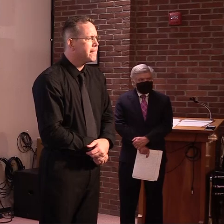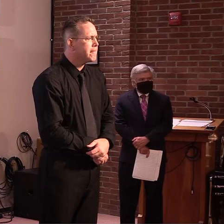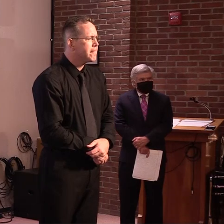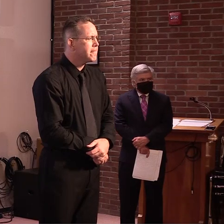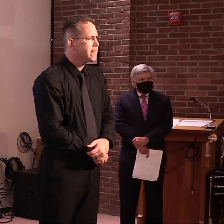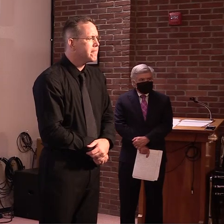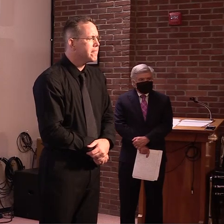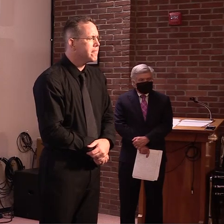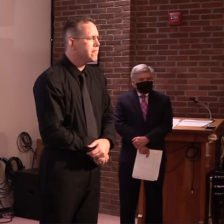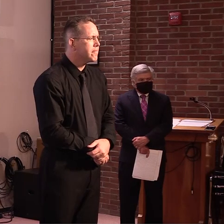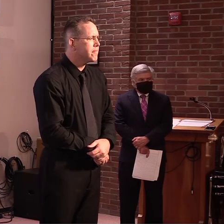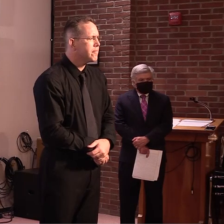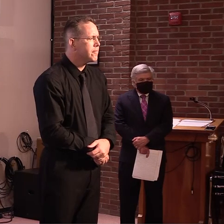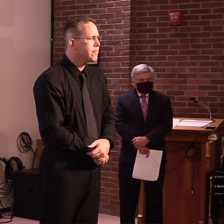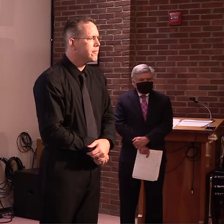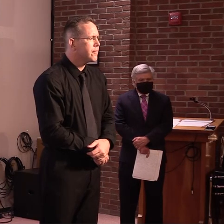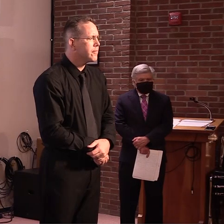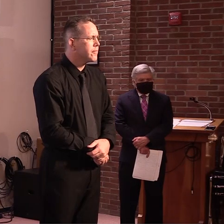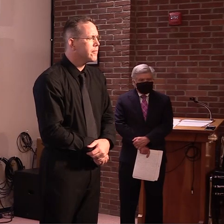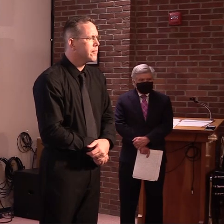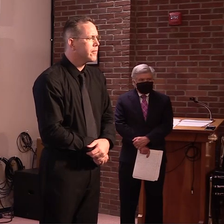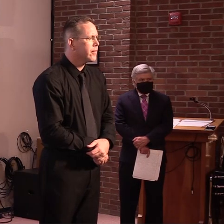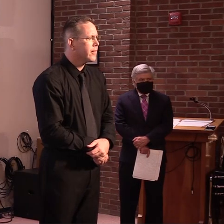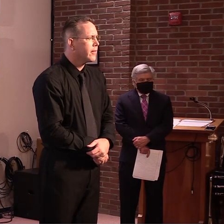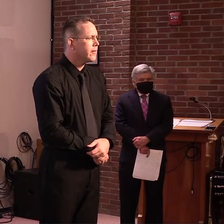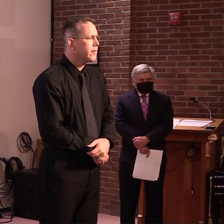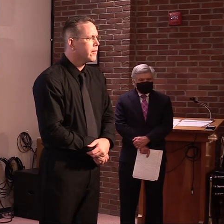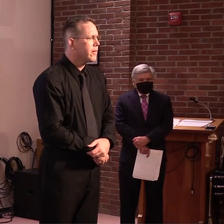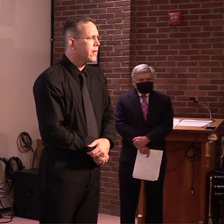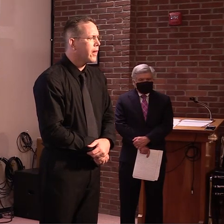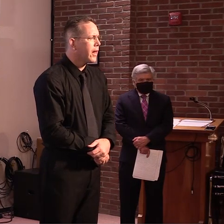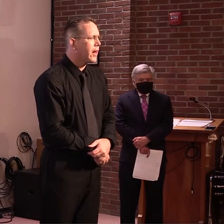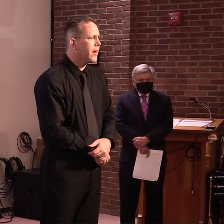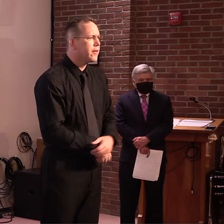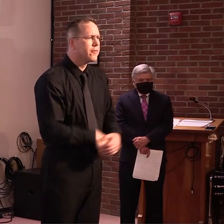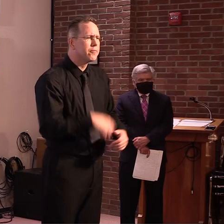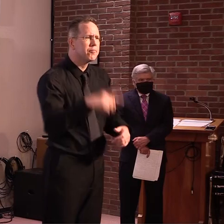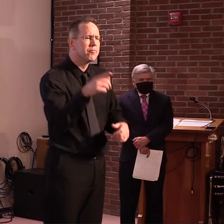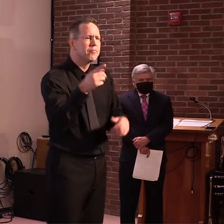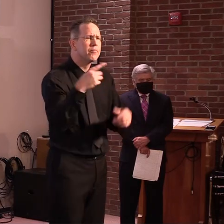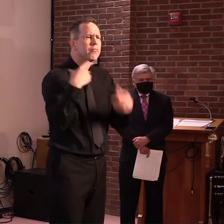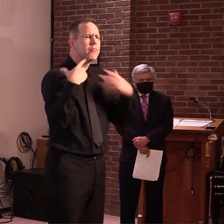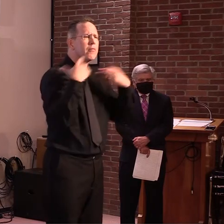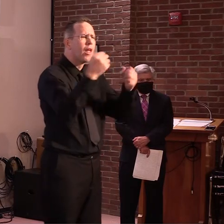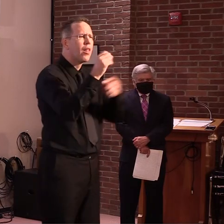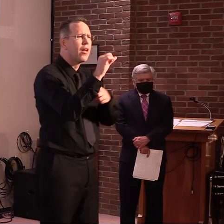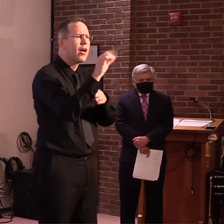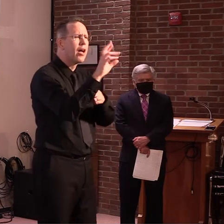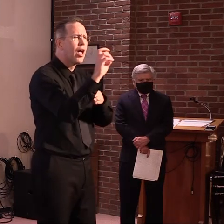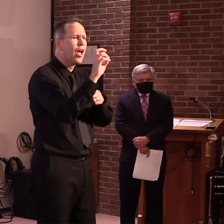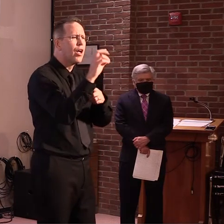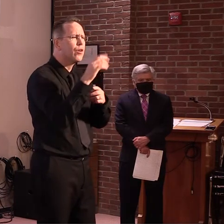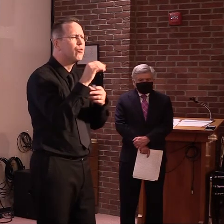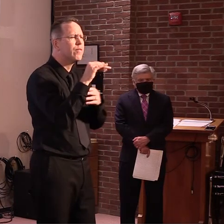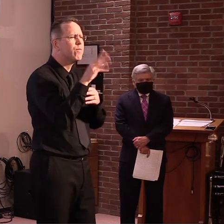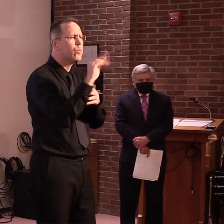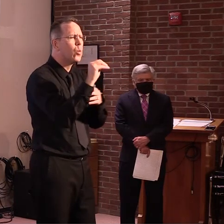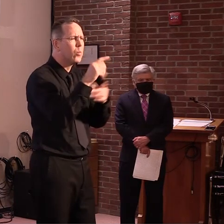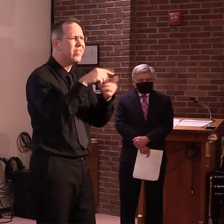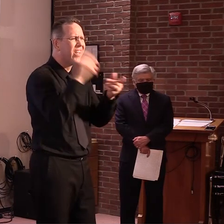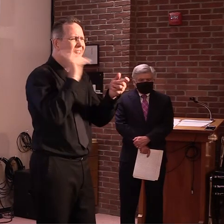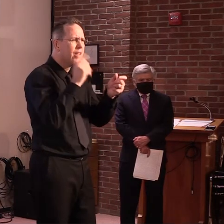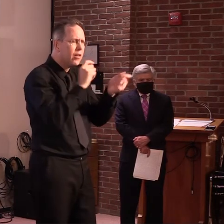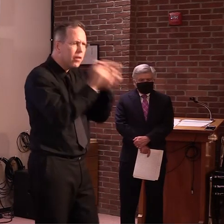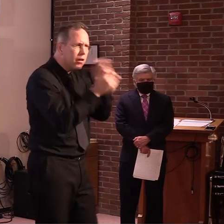to, number one, gather your thoughts on how reform is going amidst COVID-19. Then, at the same time as well,